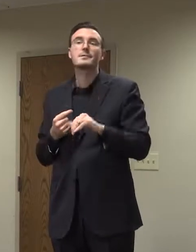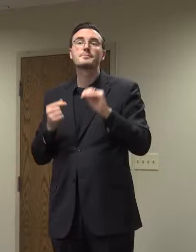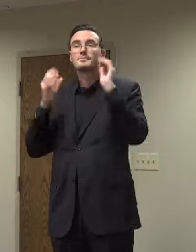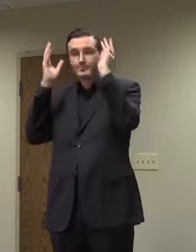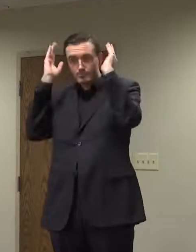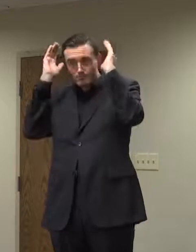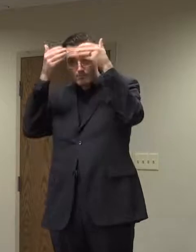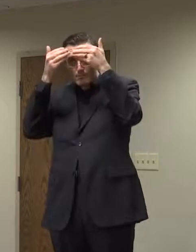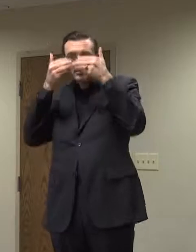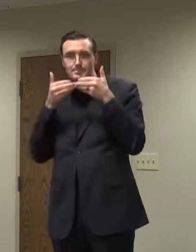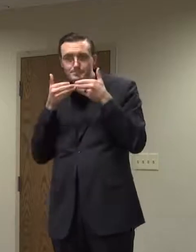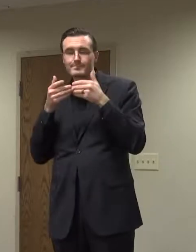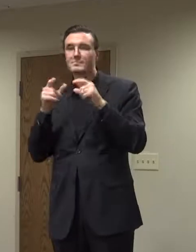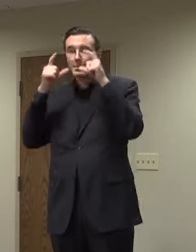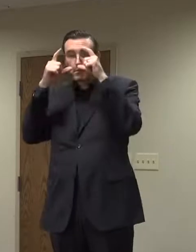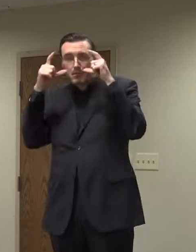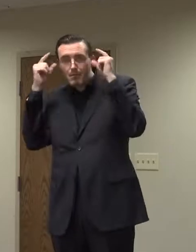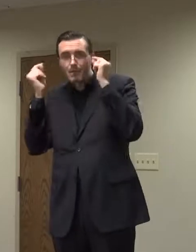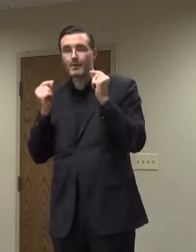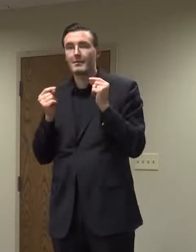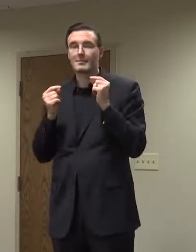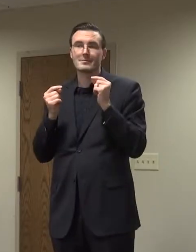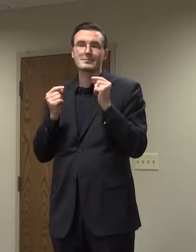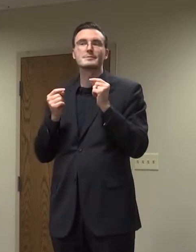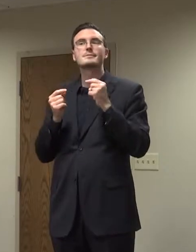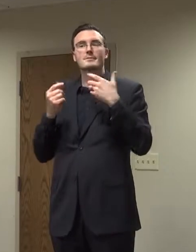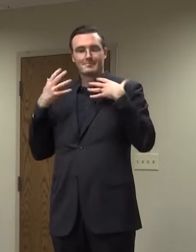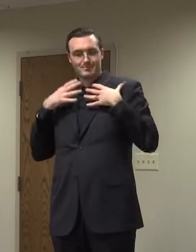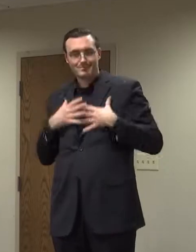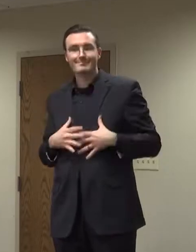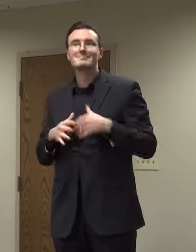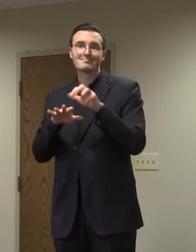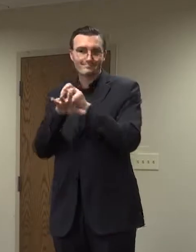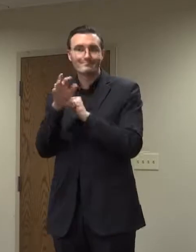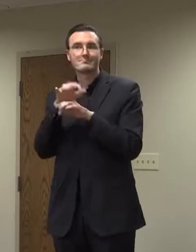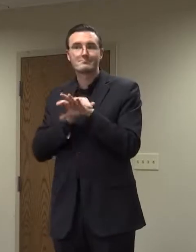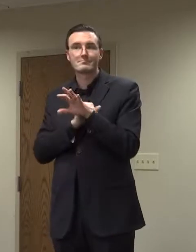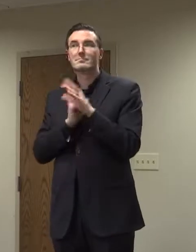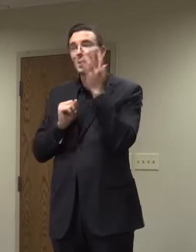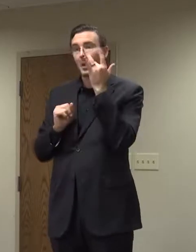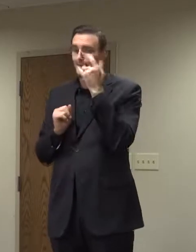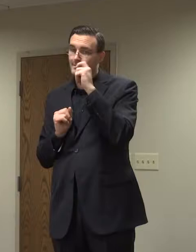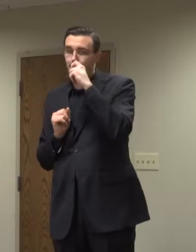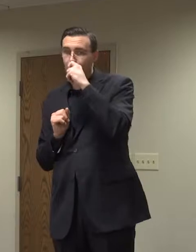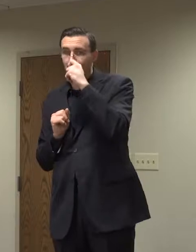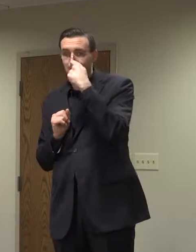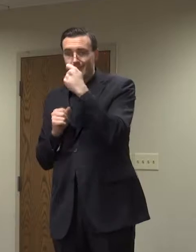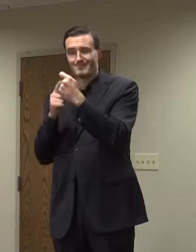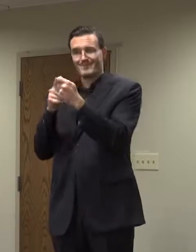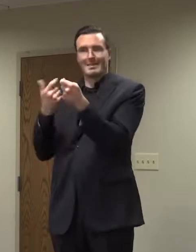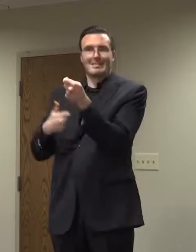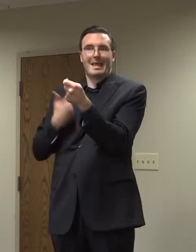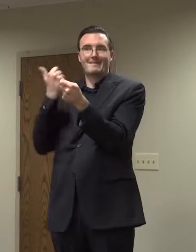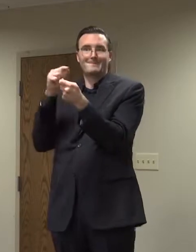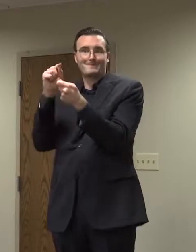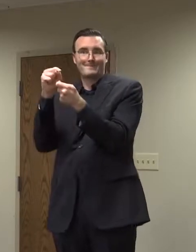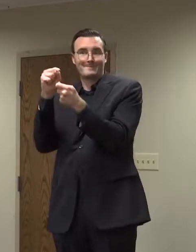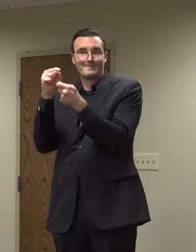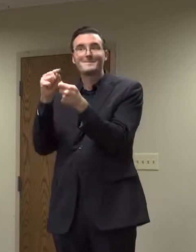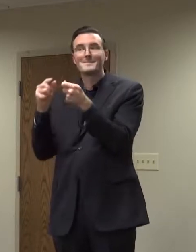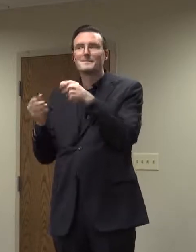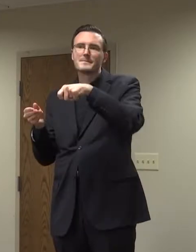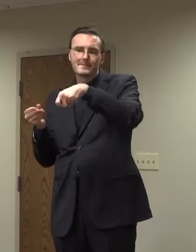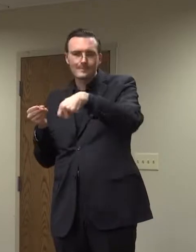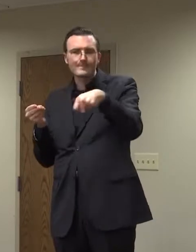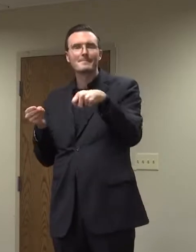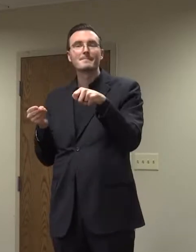and gowns. And why? Because they are taking active live specimen from the nasal passages. And it does require biohazardous